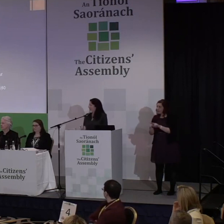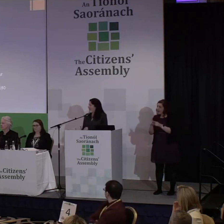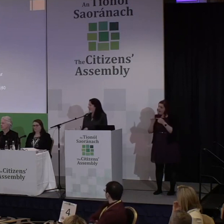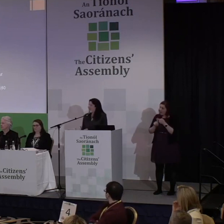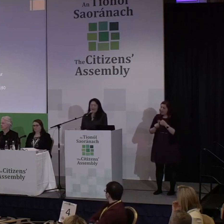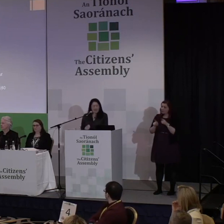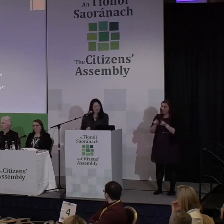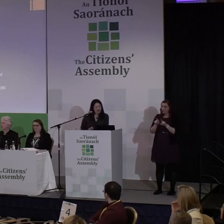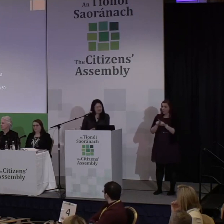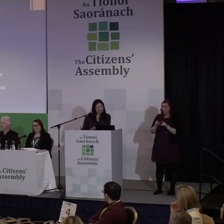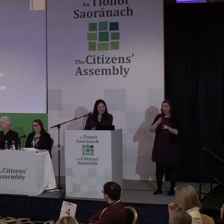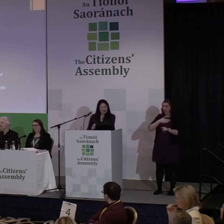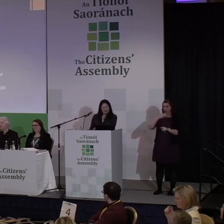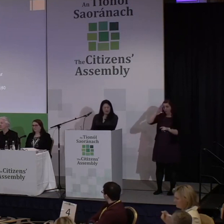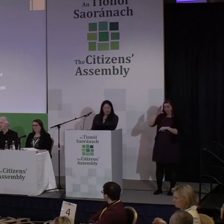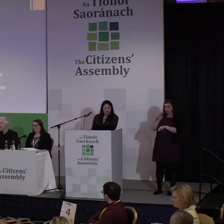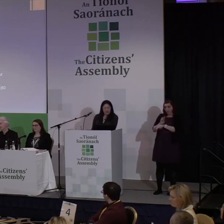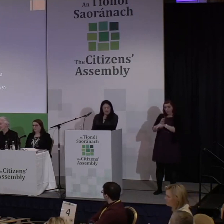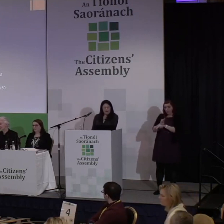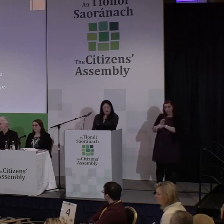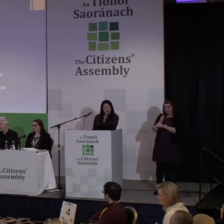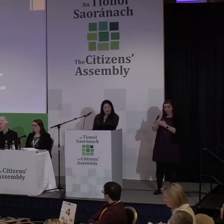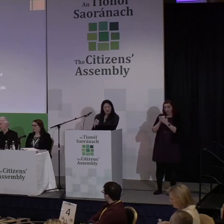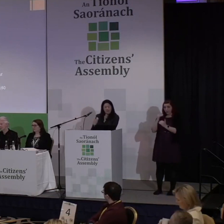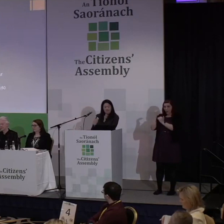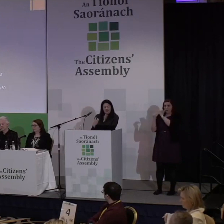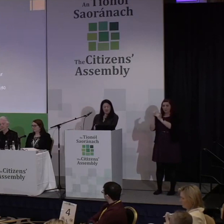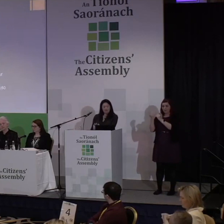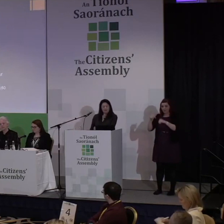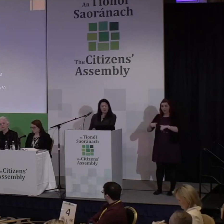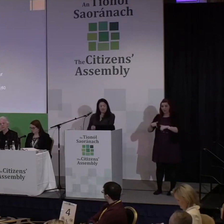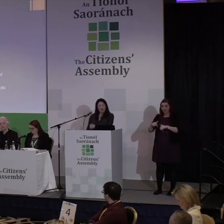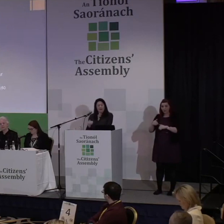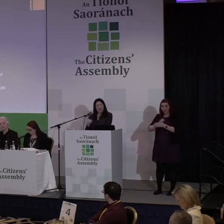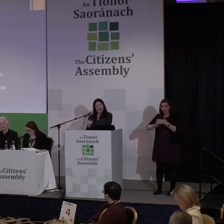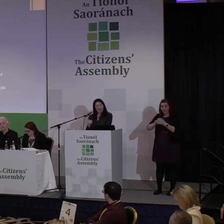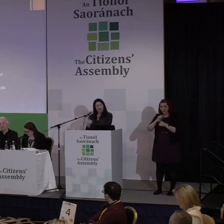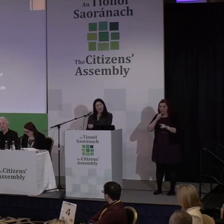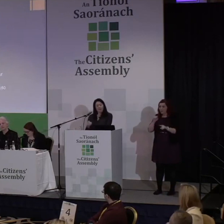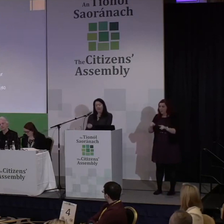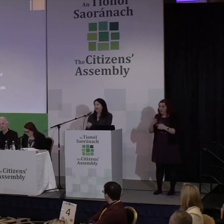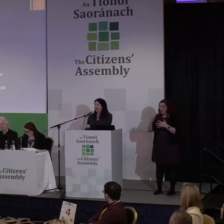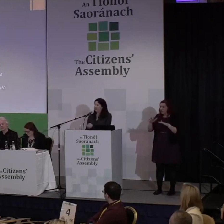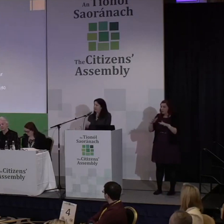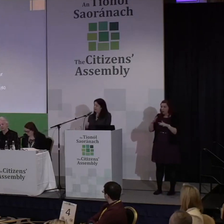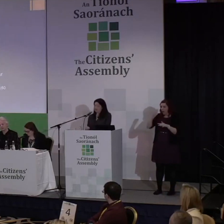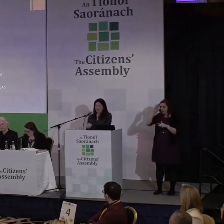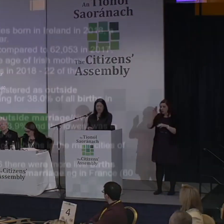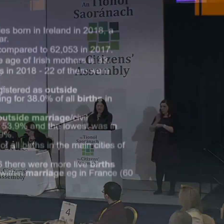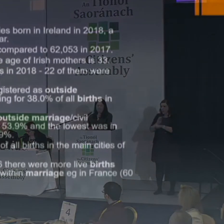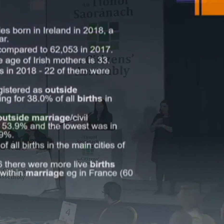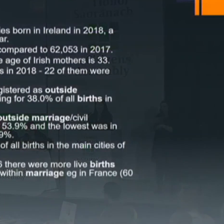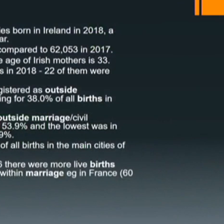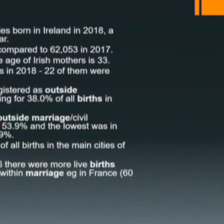in Europe. So on average, Irish mothers are having children at the age of